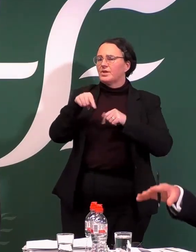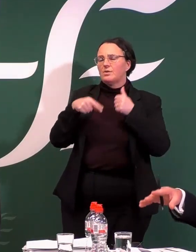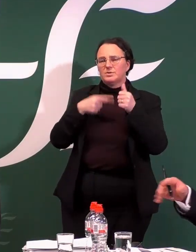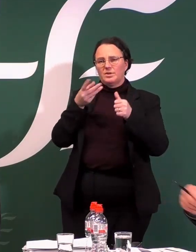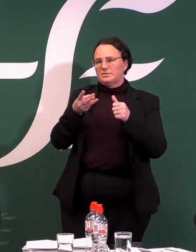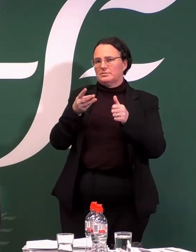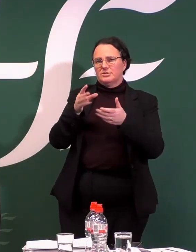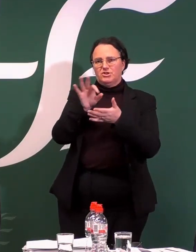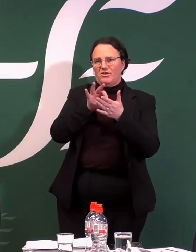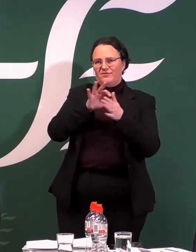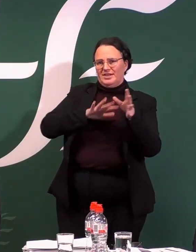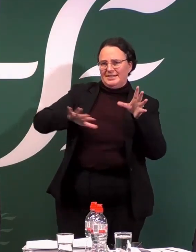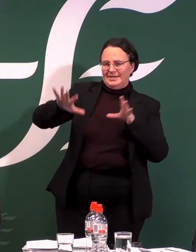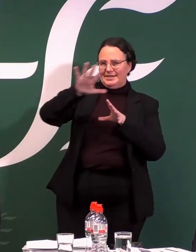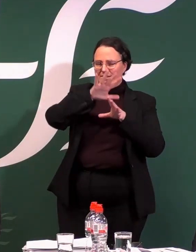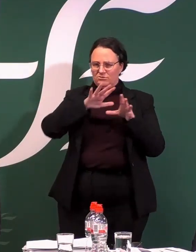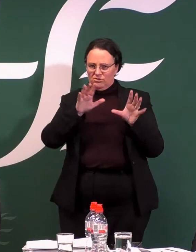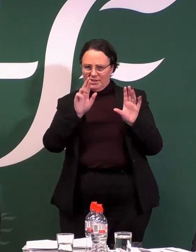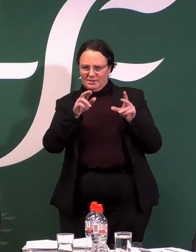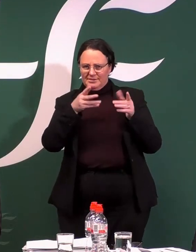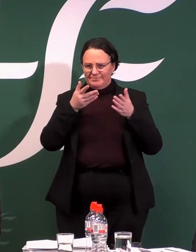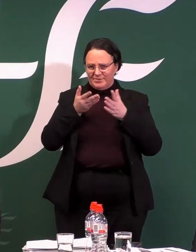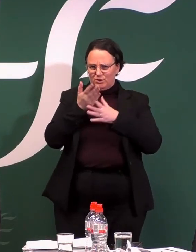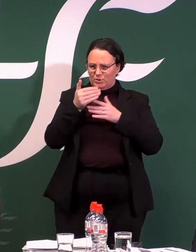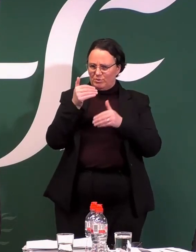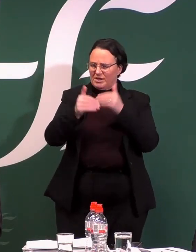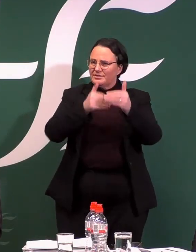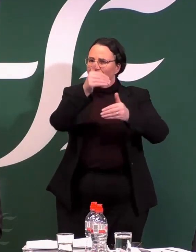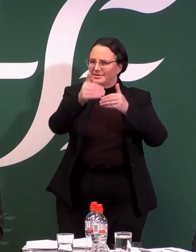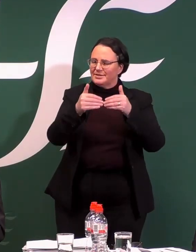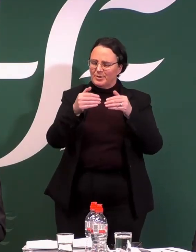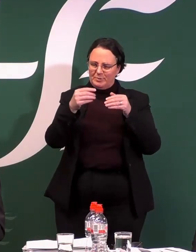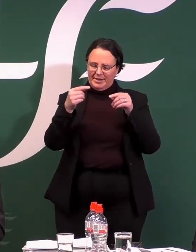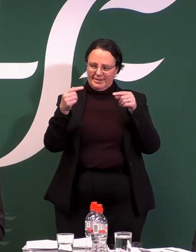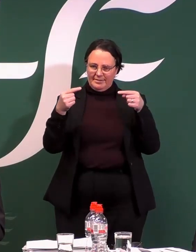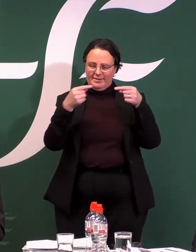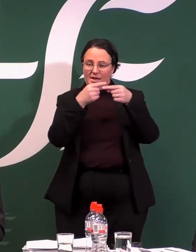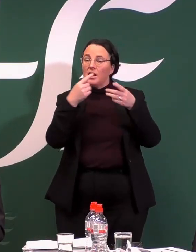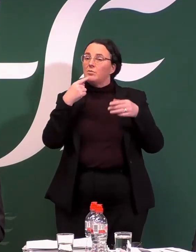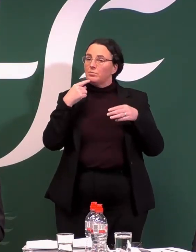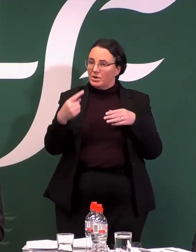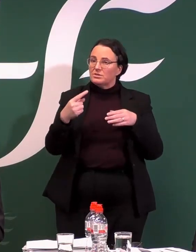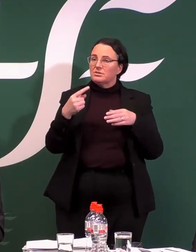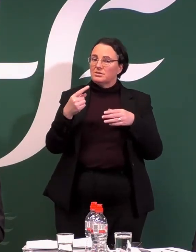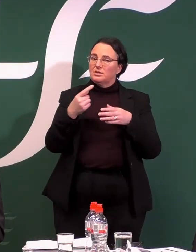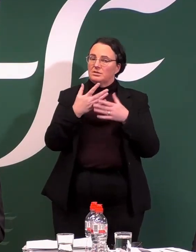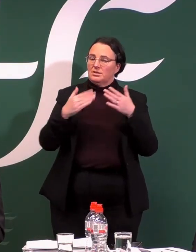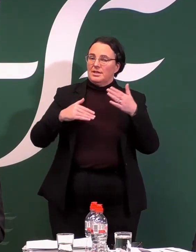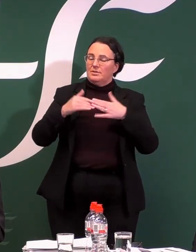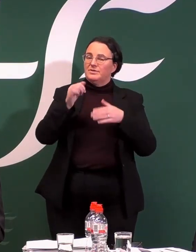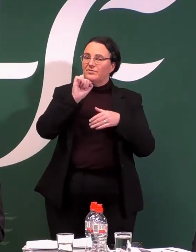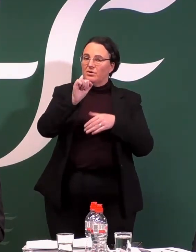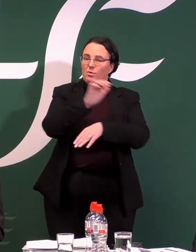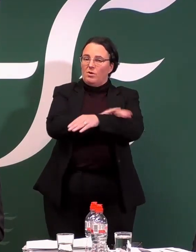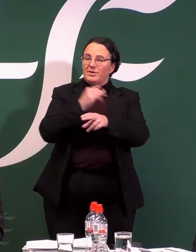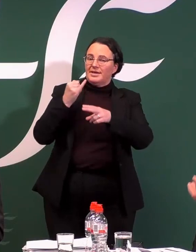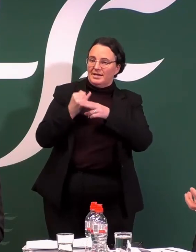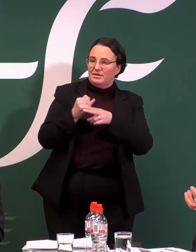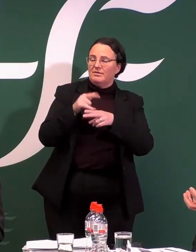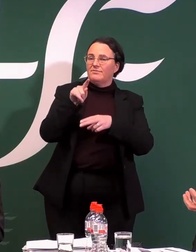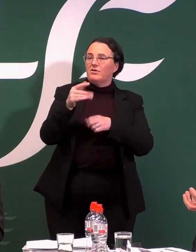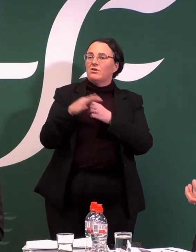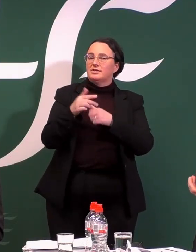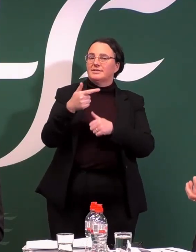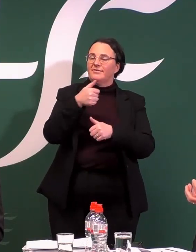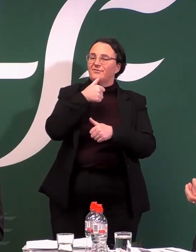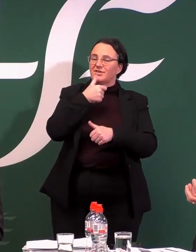alignment geographically, obviously, depending on the age groups you're going through. But broadly speaking, there's a limited number of walk-ins now in the vaccine centres for primary doses, because obviously the